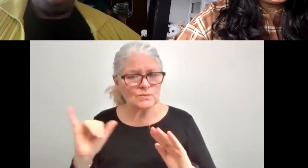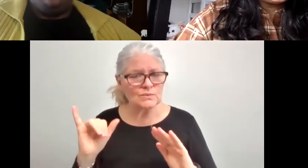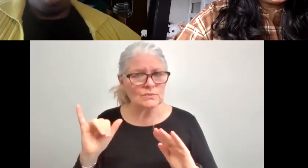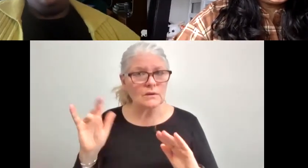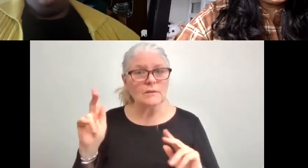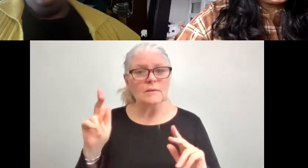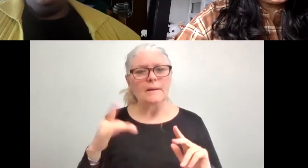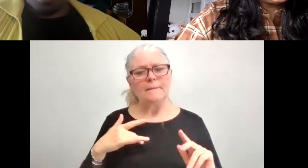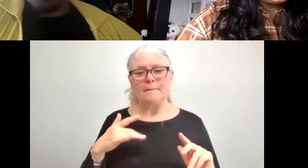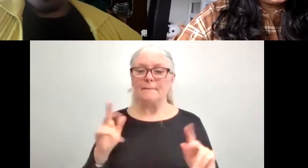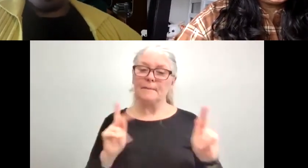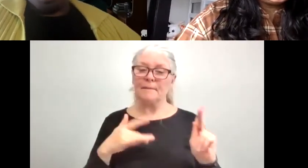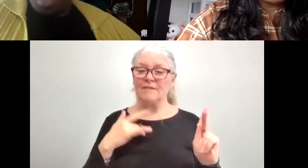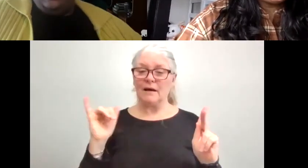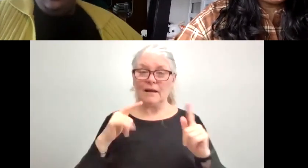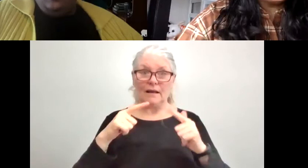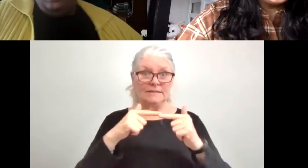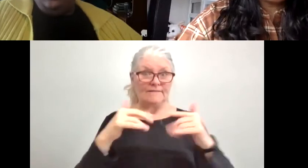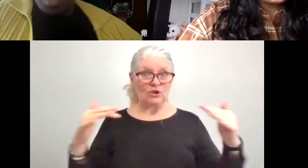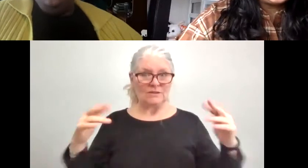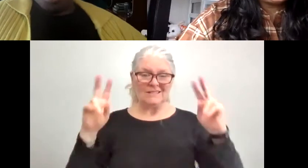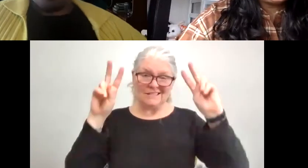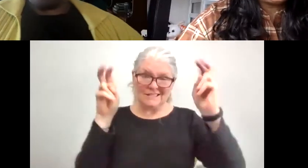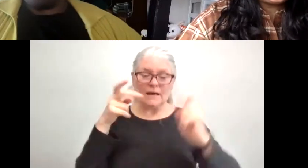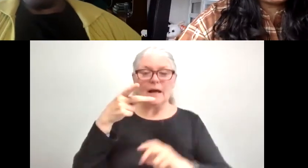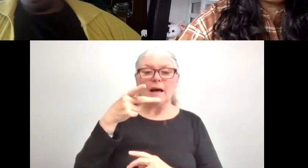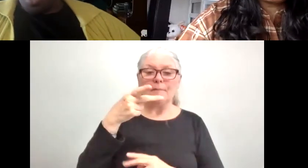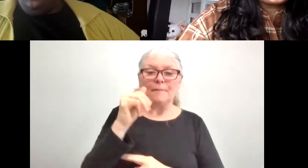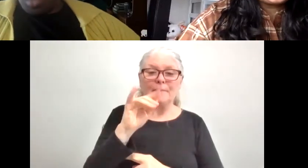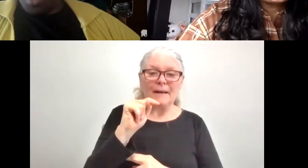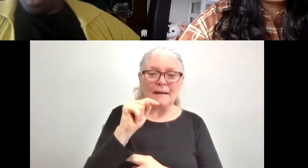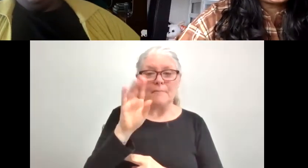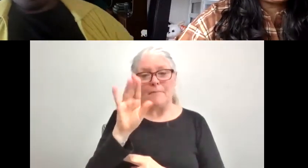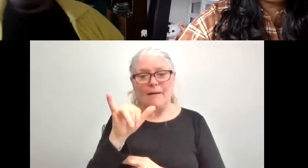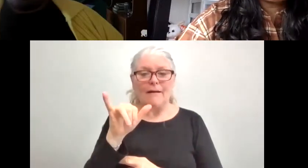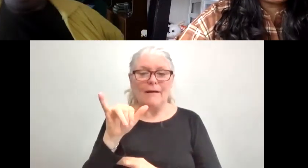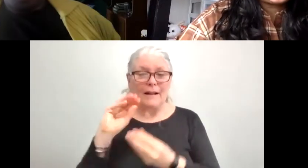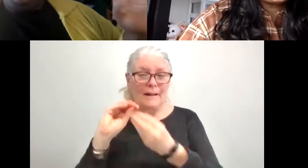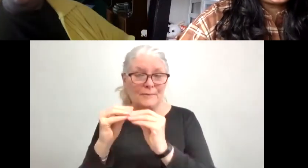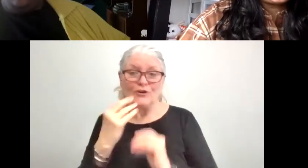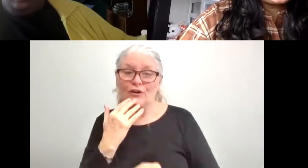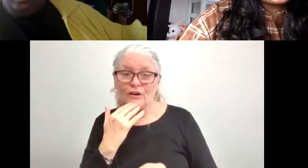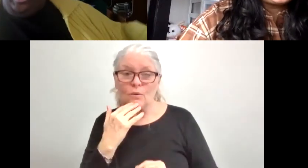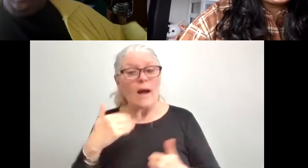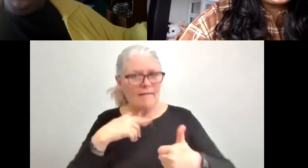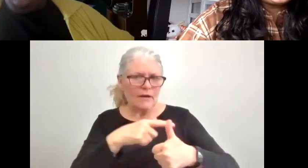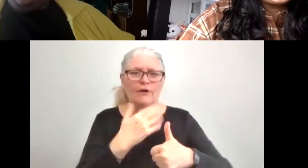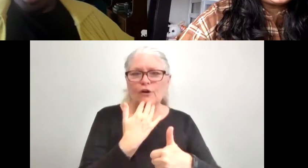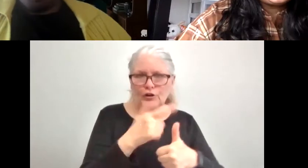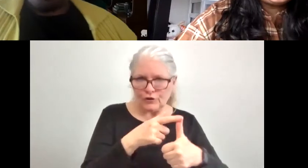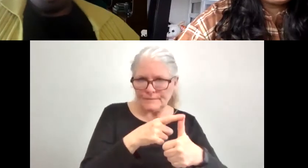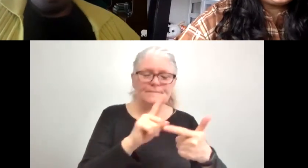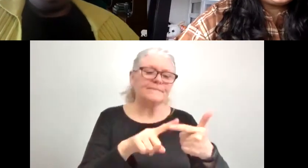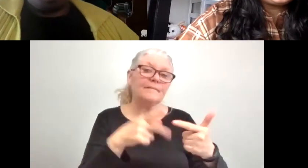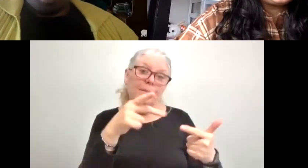diversity as like paint by numbers. Like I got this one color, but then we can use this color and we can have a disabled person over there.